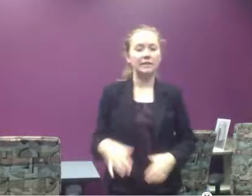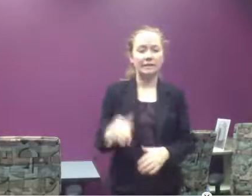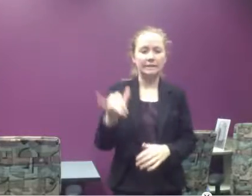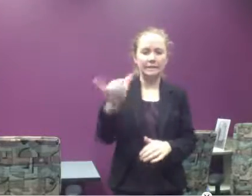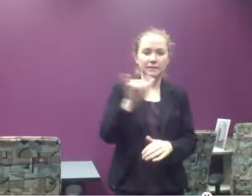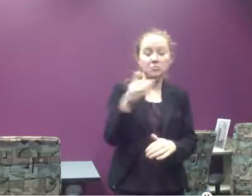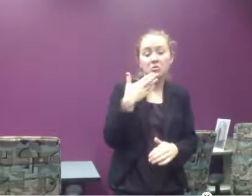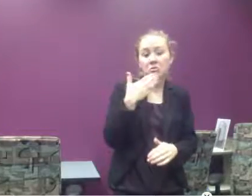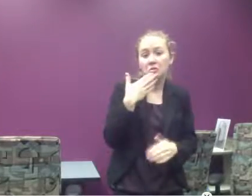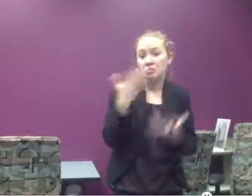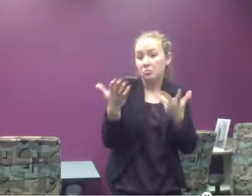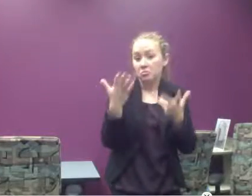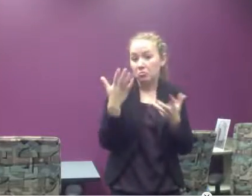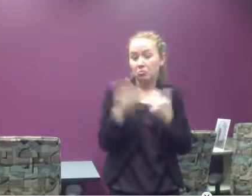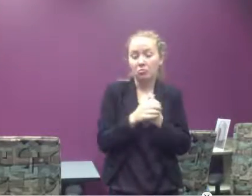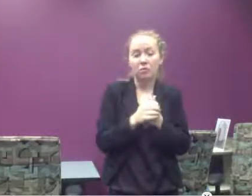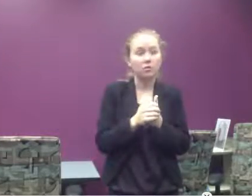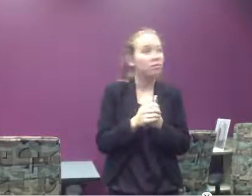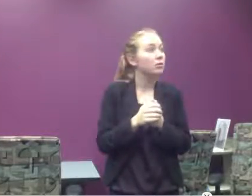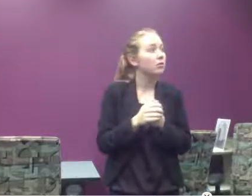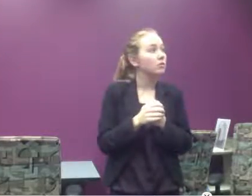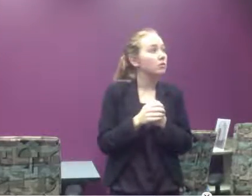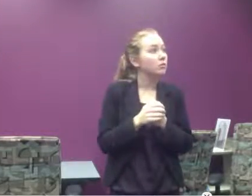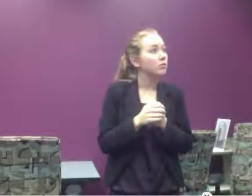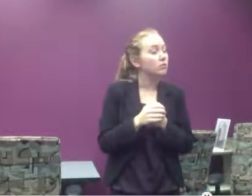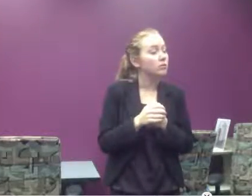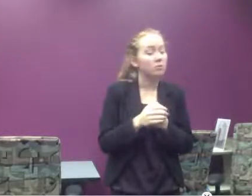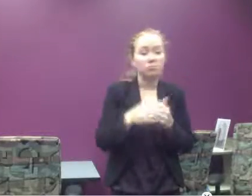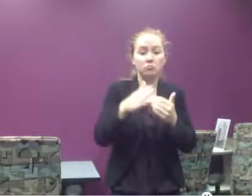painted. But it kind of has a similar color.